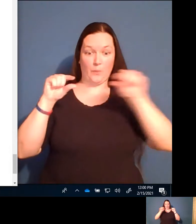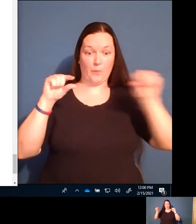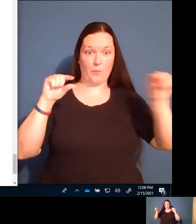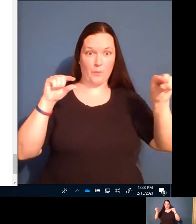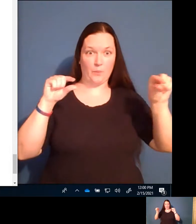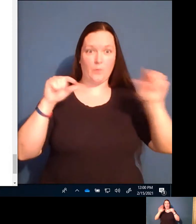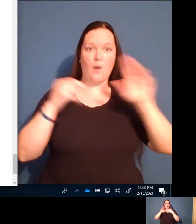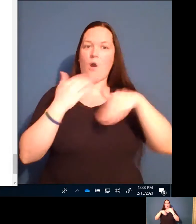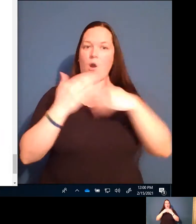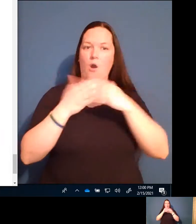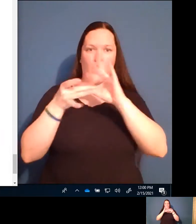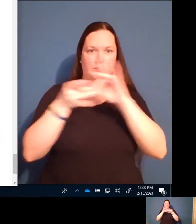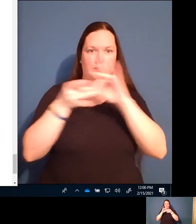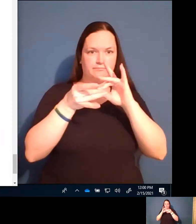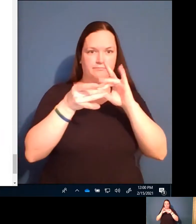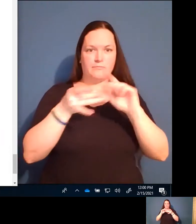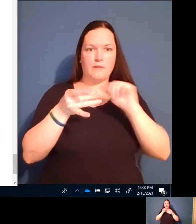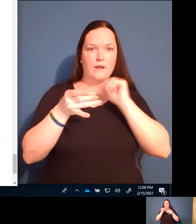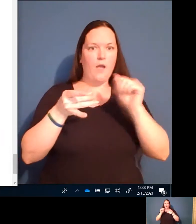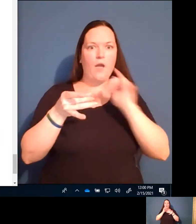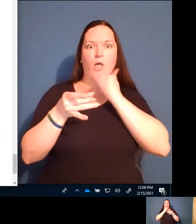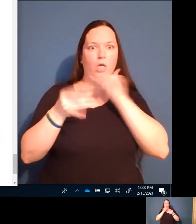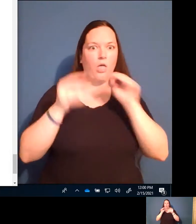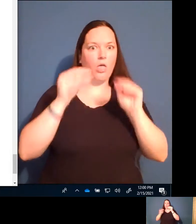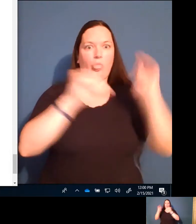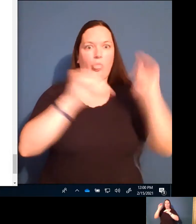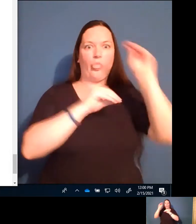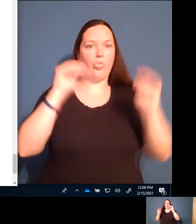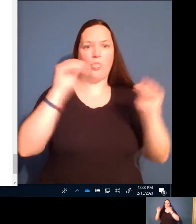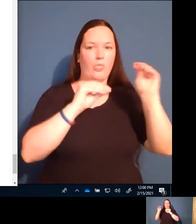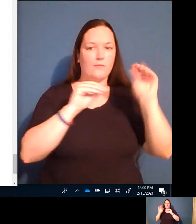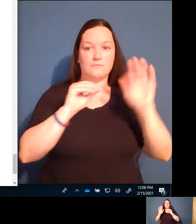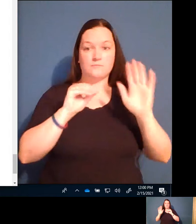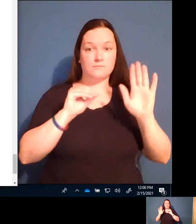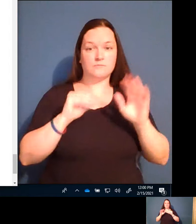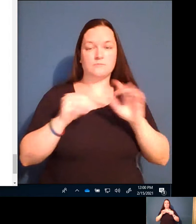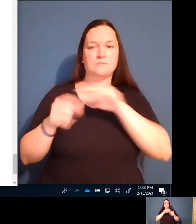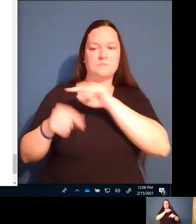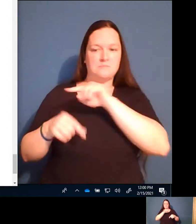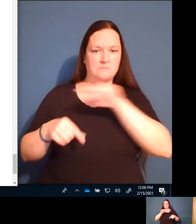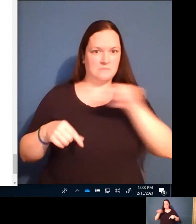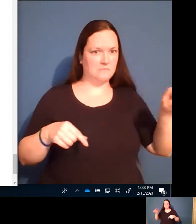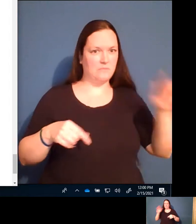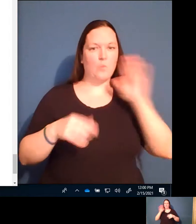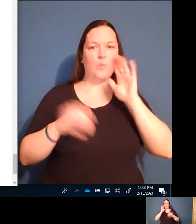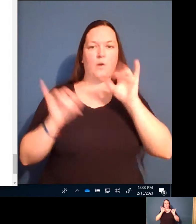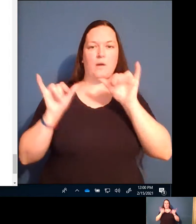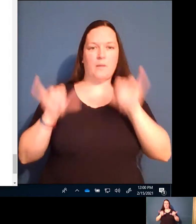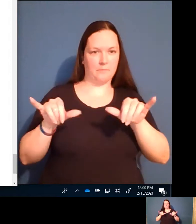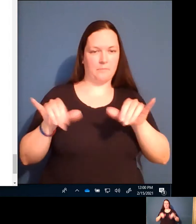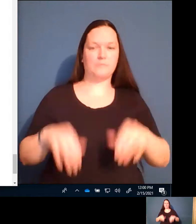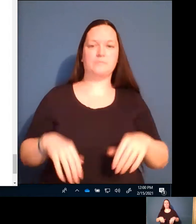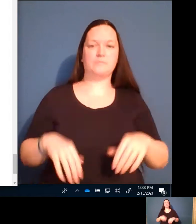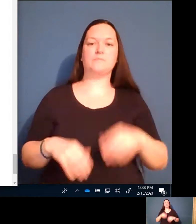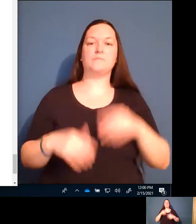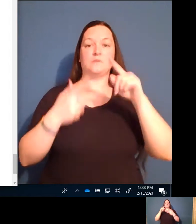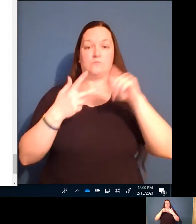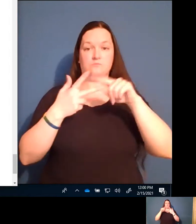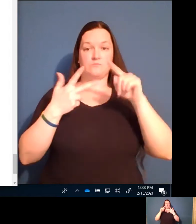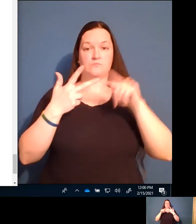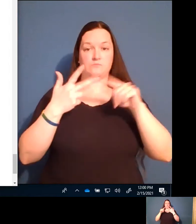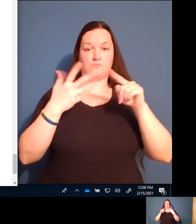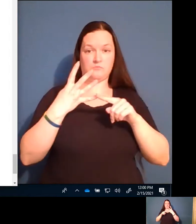their personal information. While tables are responsible for storing all this data, the other 3 objects, forms, queries,